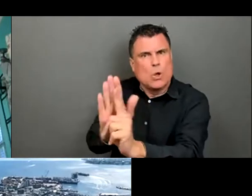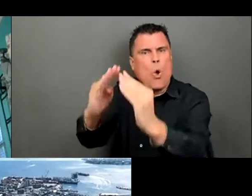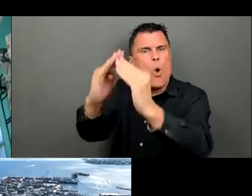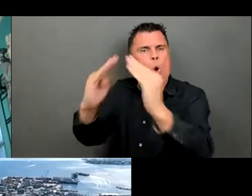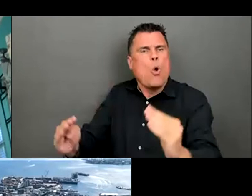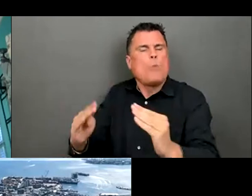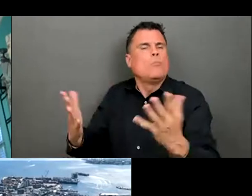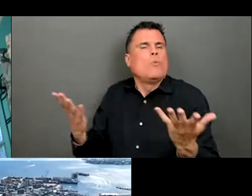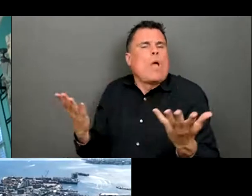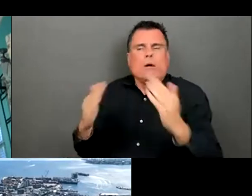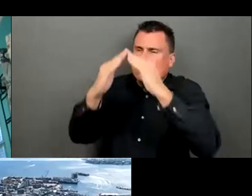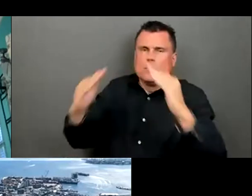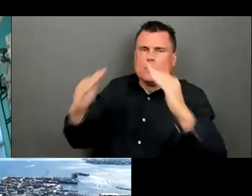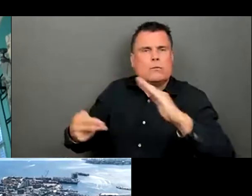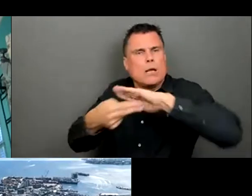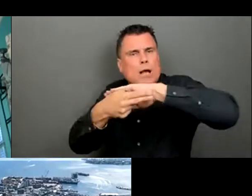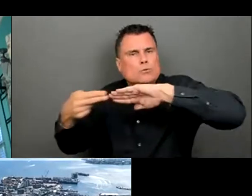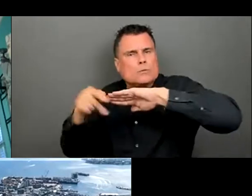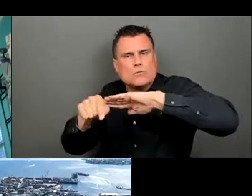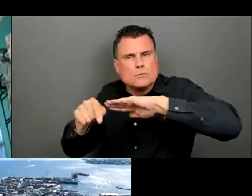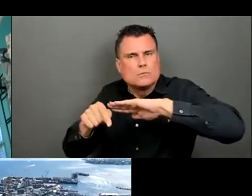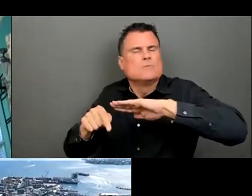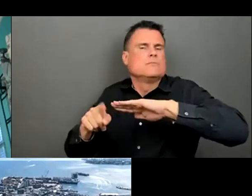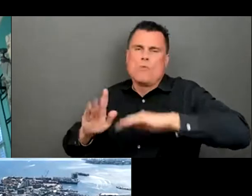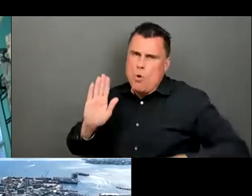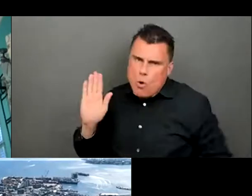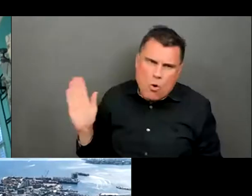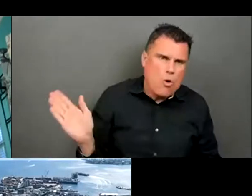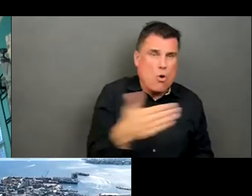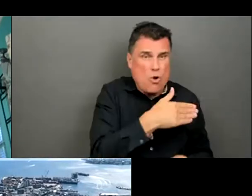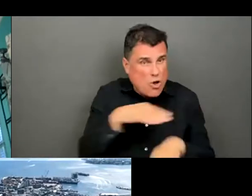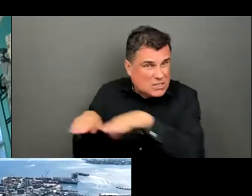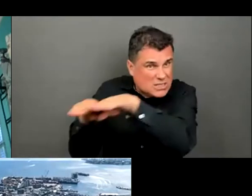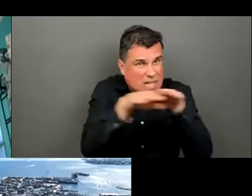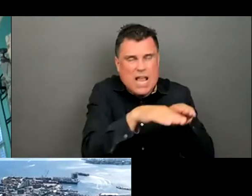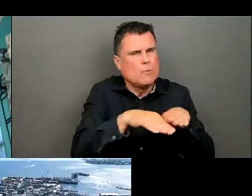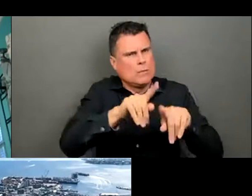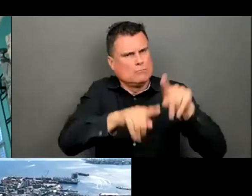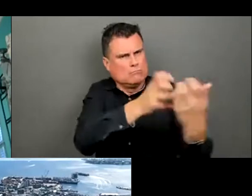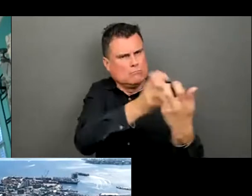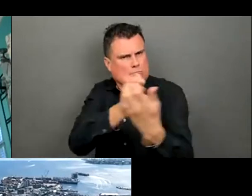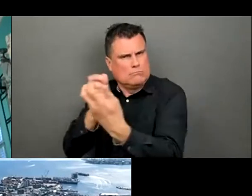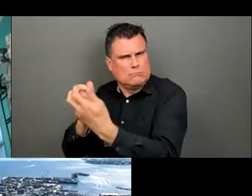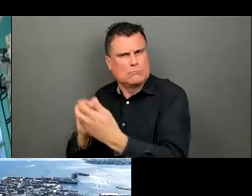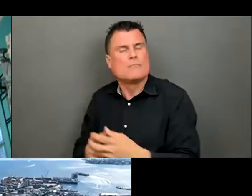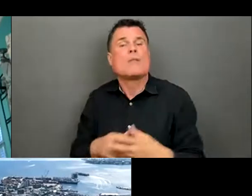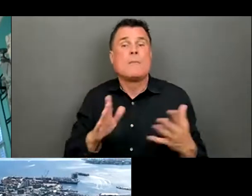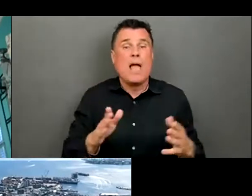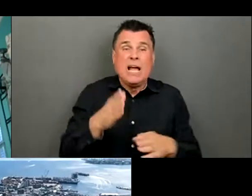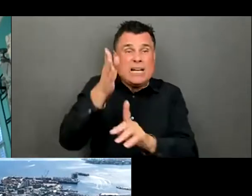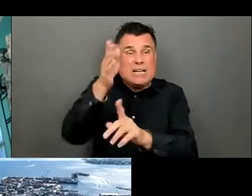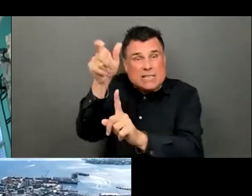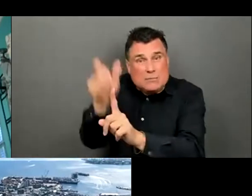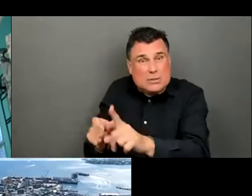the same. But we know each person has their own context and also their own